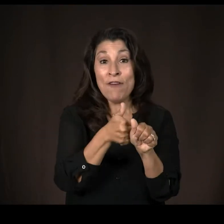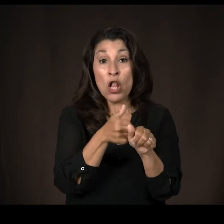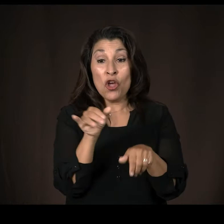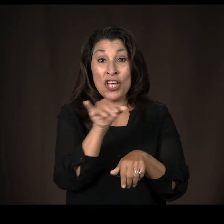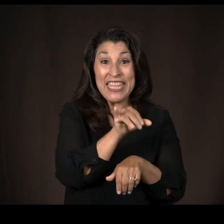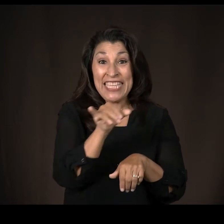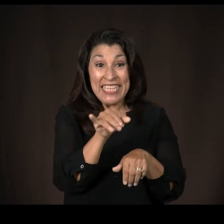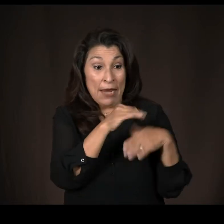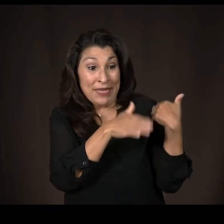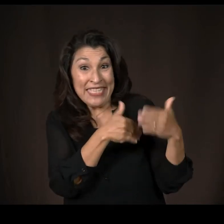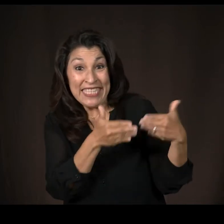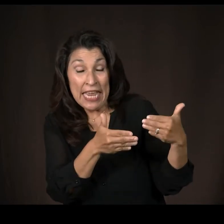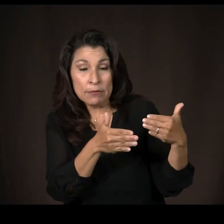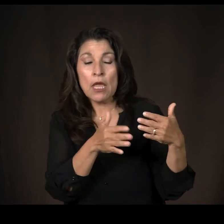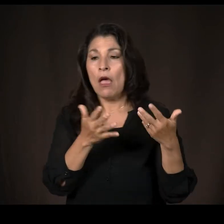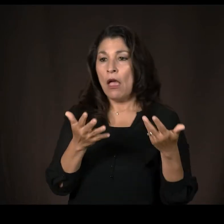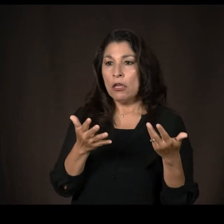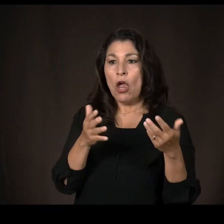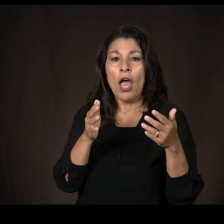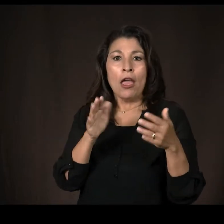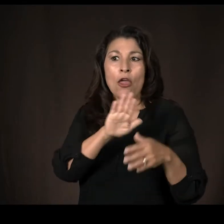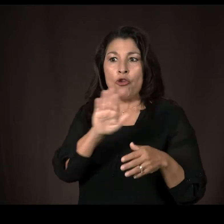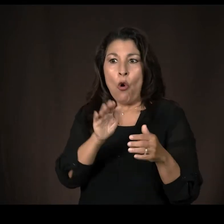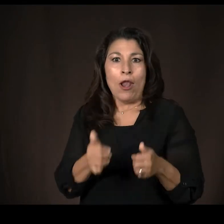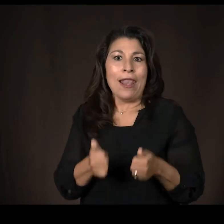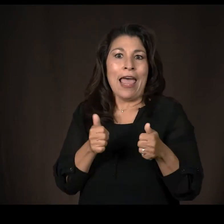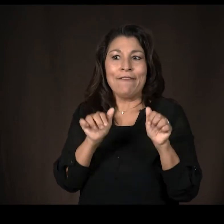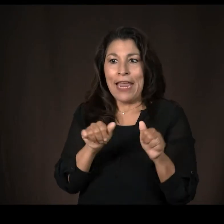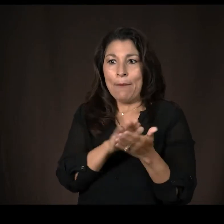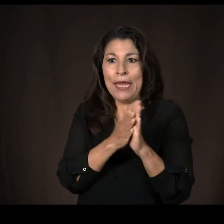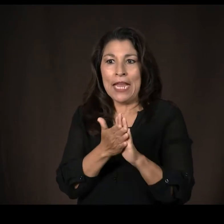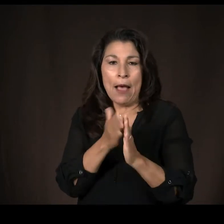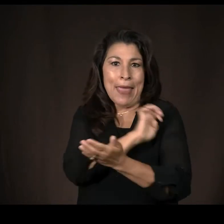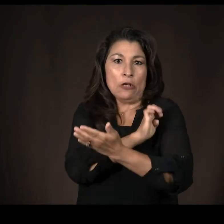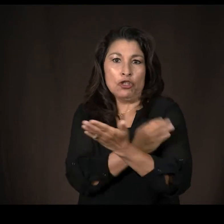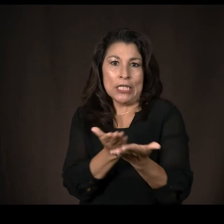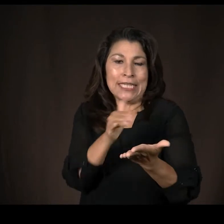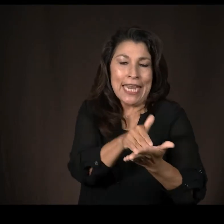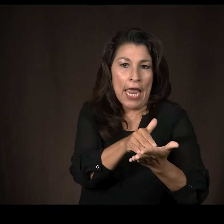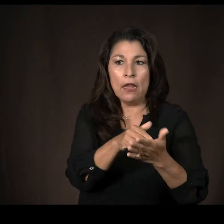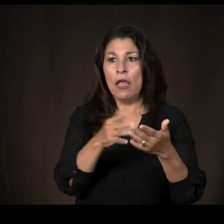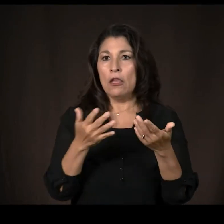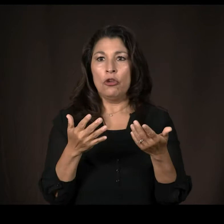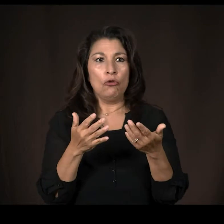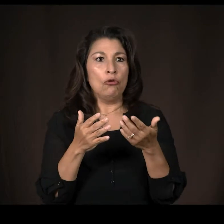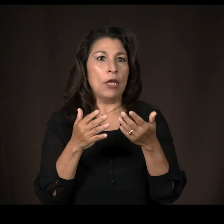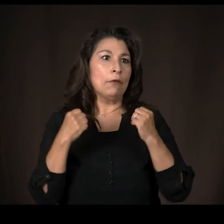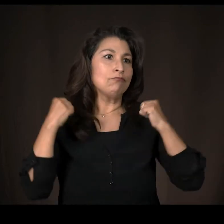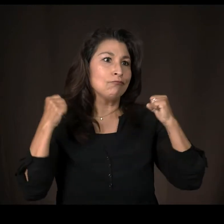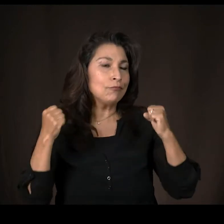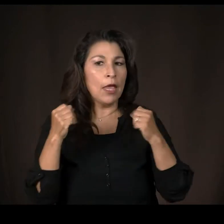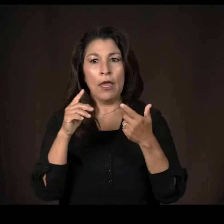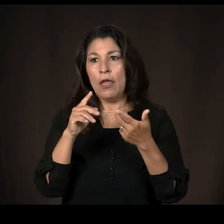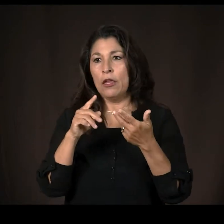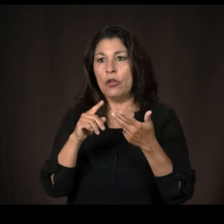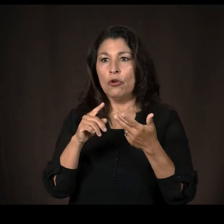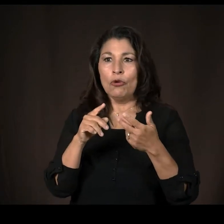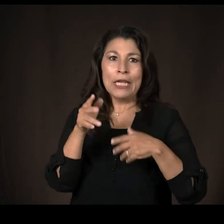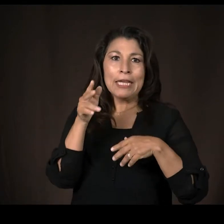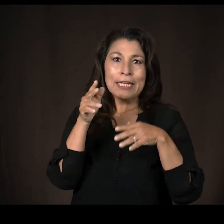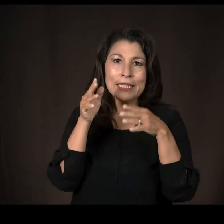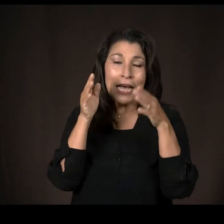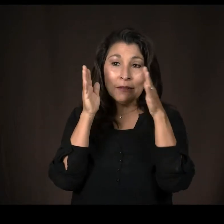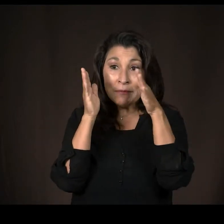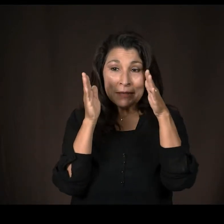did. You can re-energize your life fresh. You can get in shape. You can pray. You can look around, observe, and learn and get the